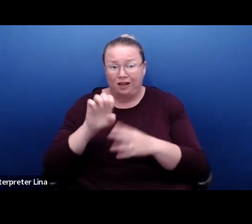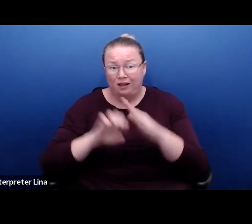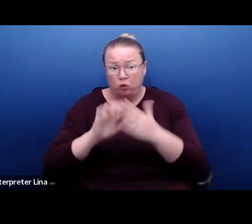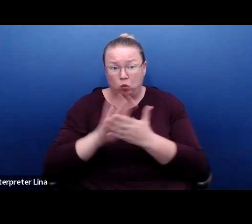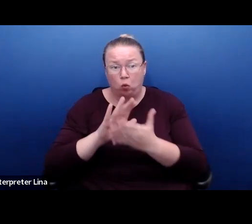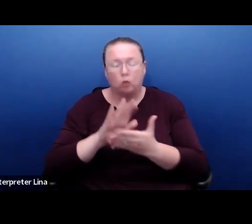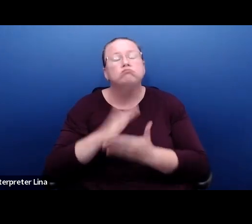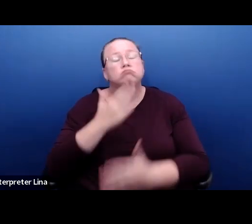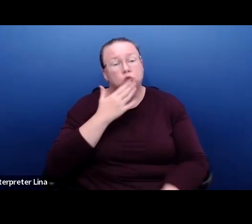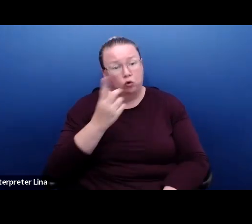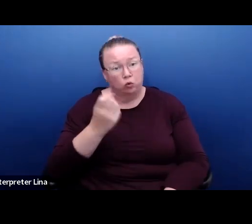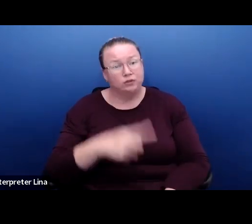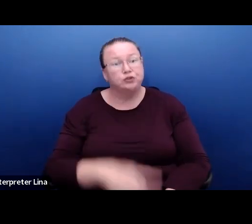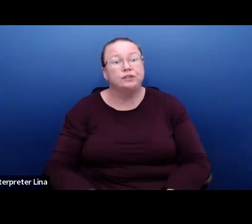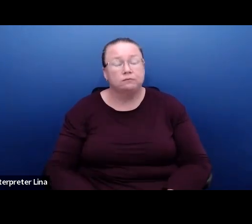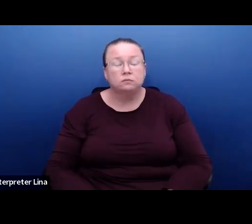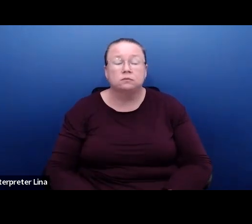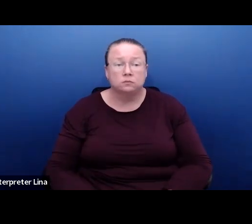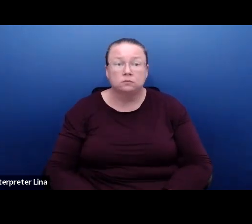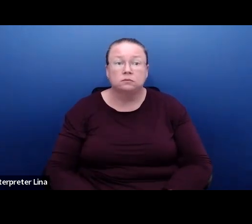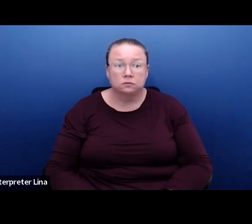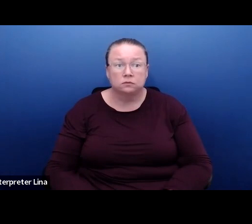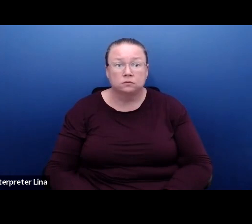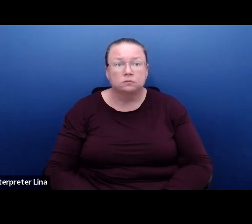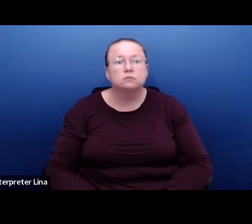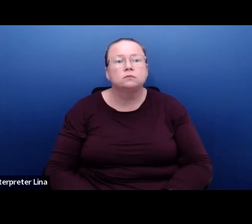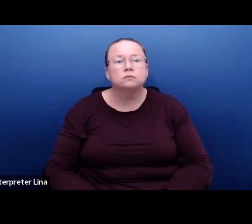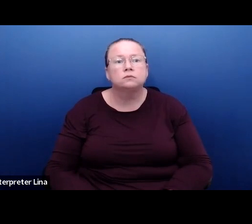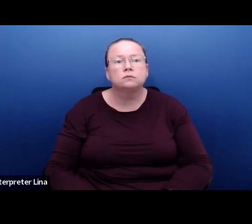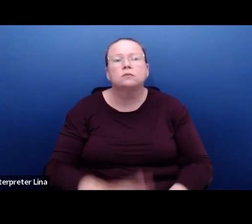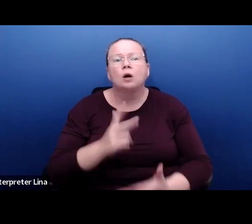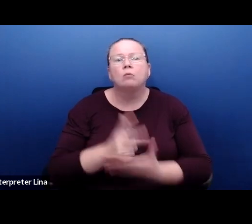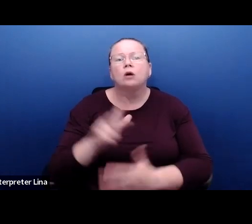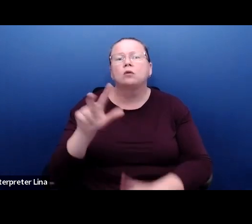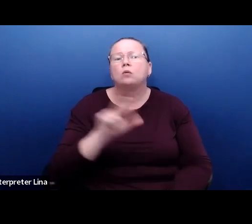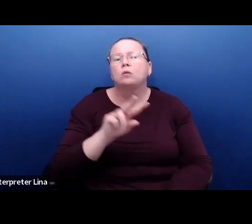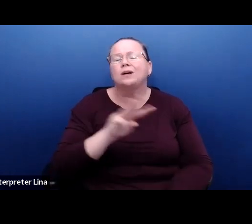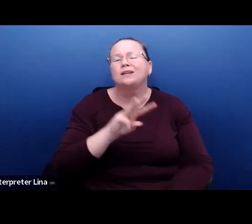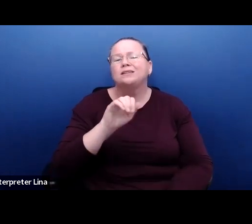Great question. And somebody else says I would park on West Academy.